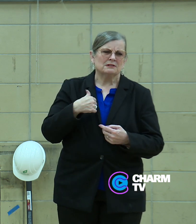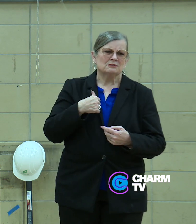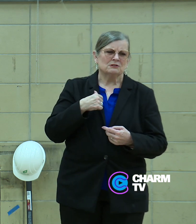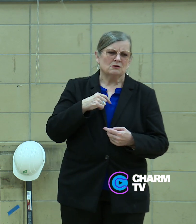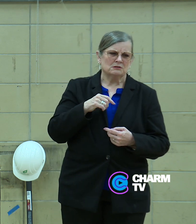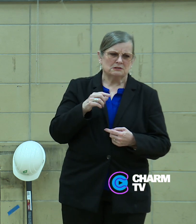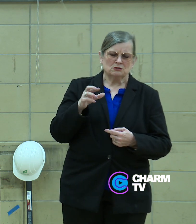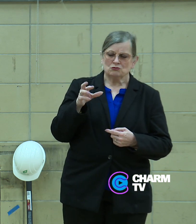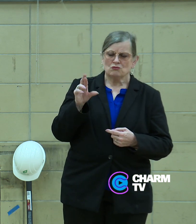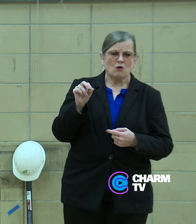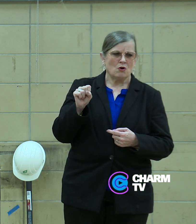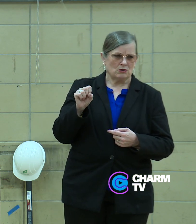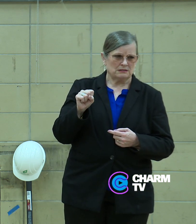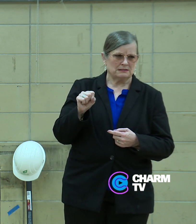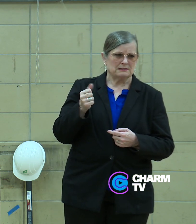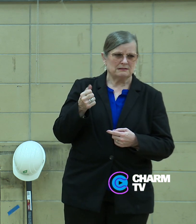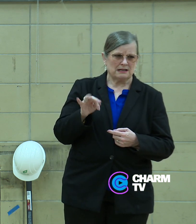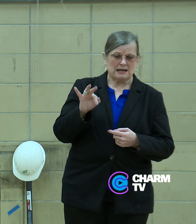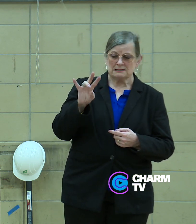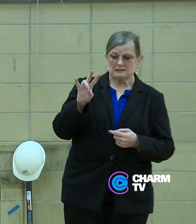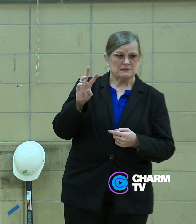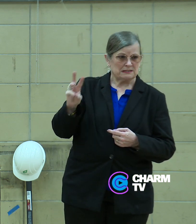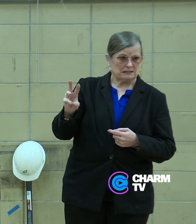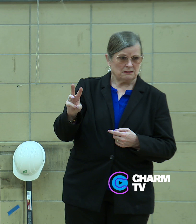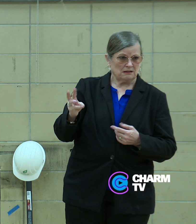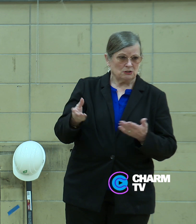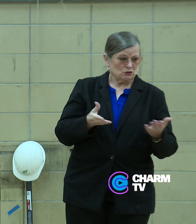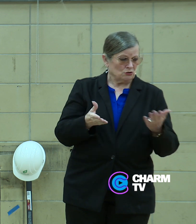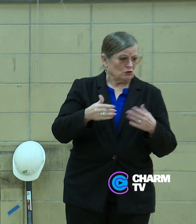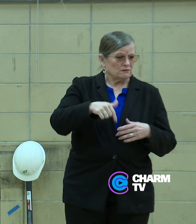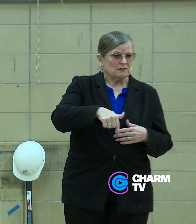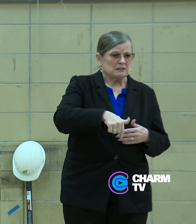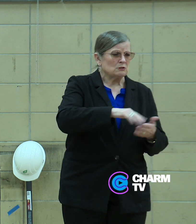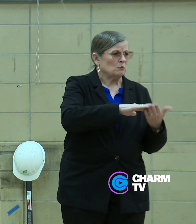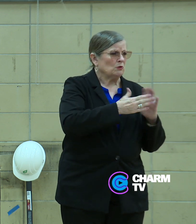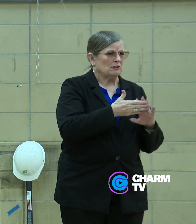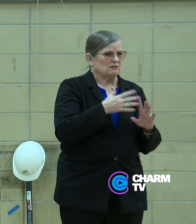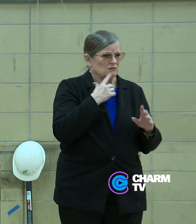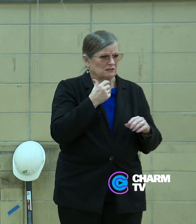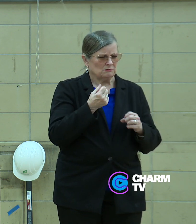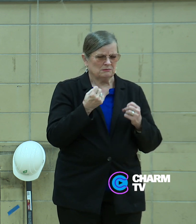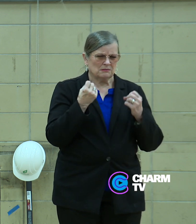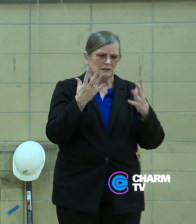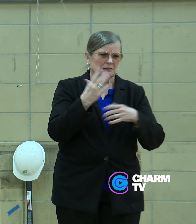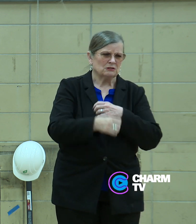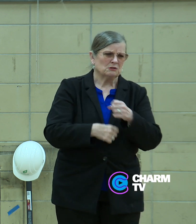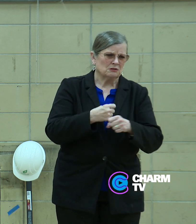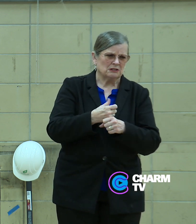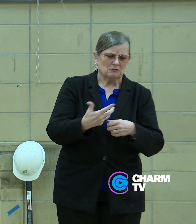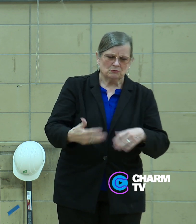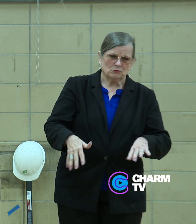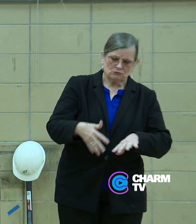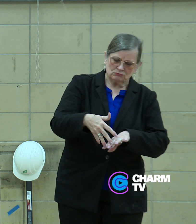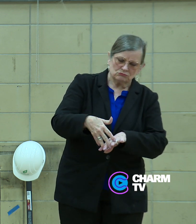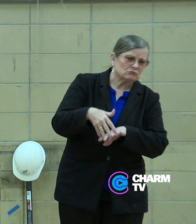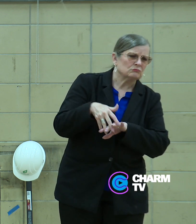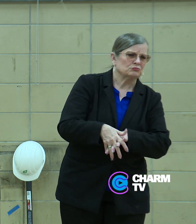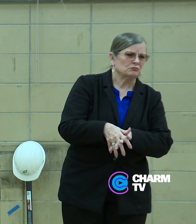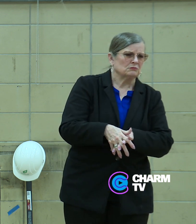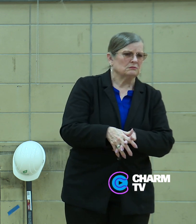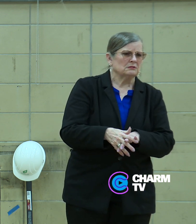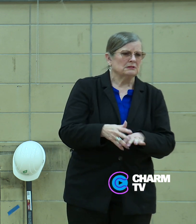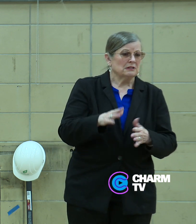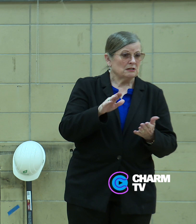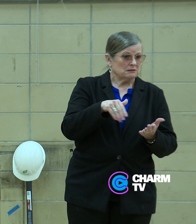1976. Mr. Gross served this community for many years and was also a mainstay at this particular rec center.